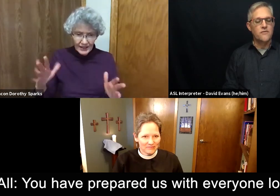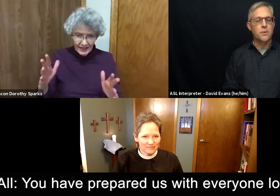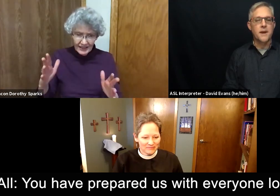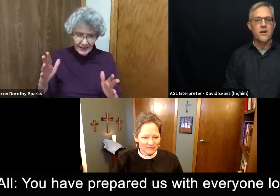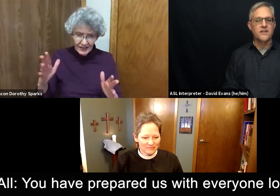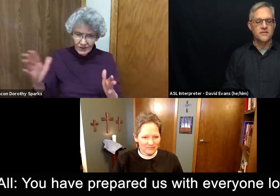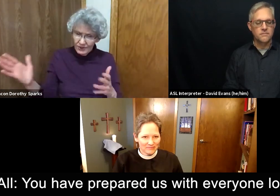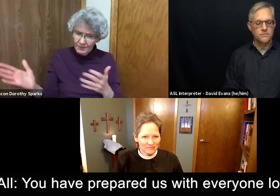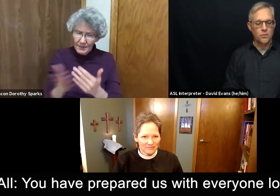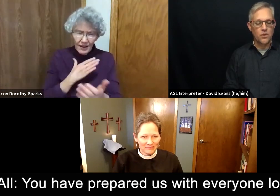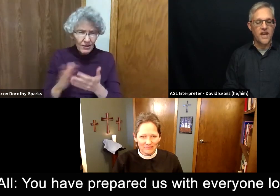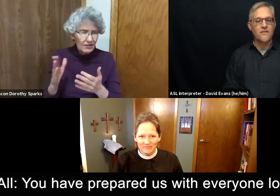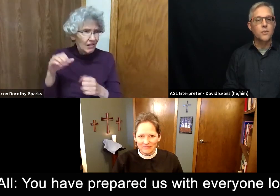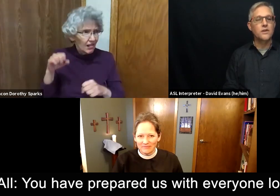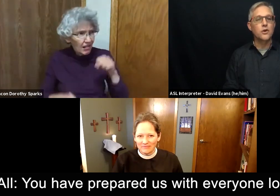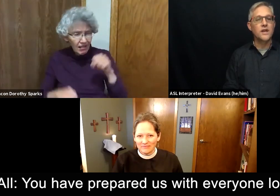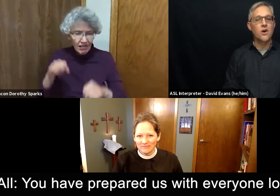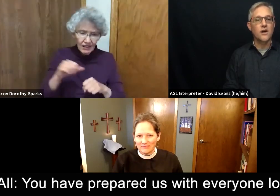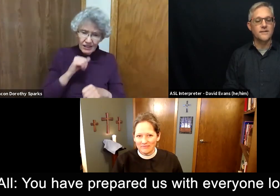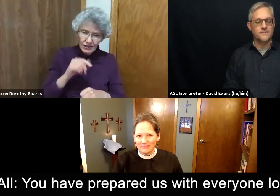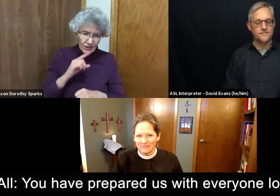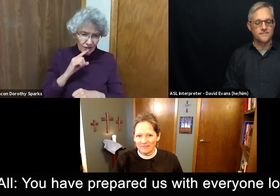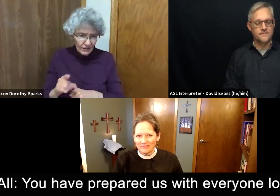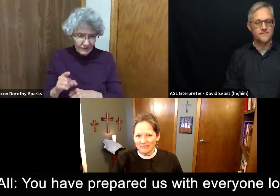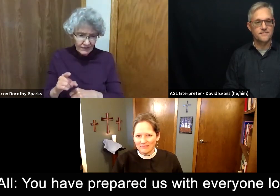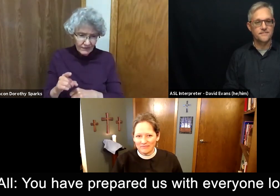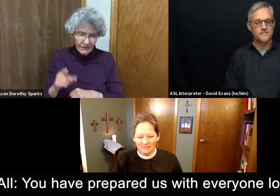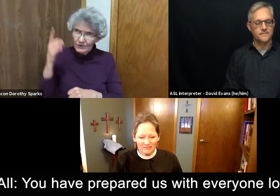You have prepared us with everyone looking on.